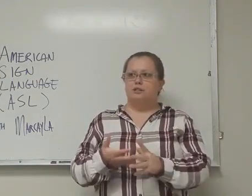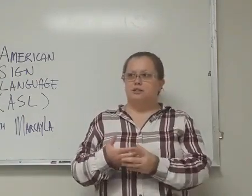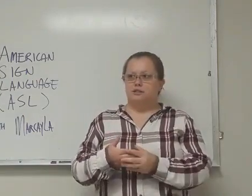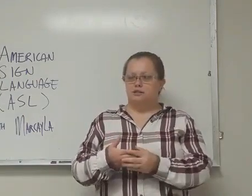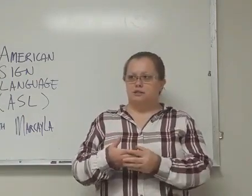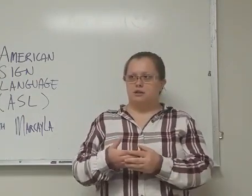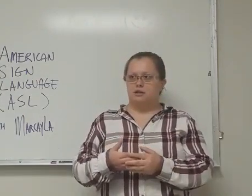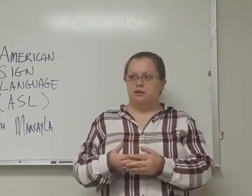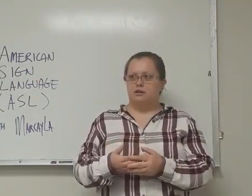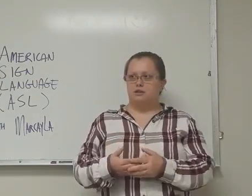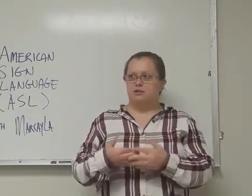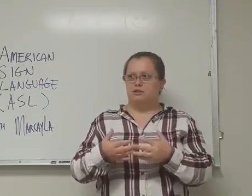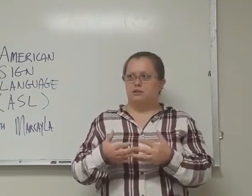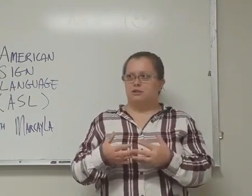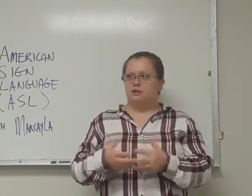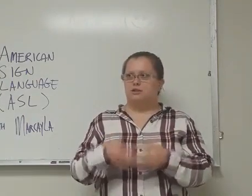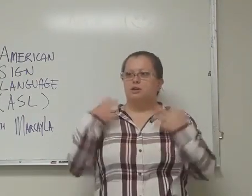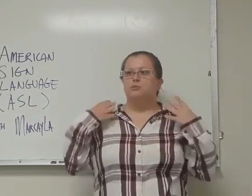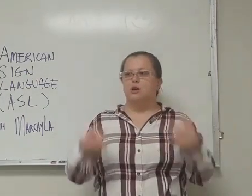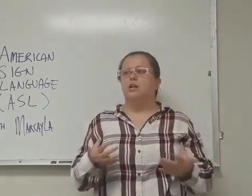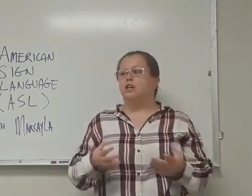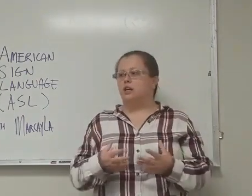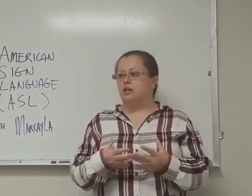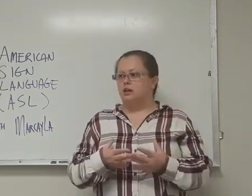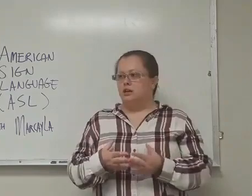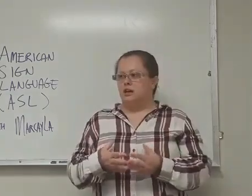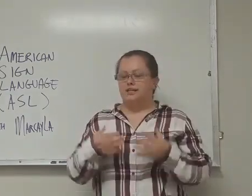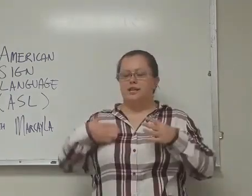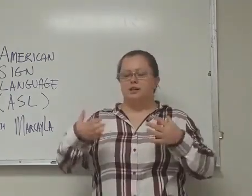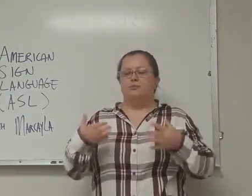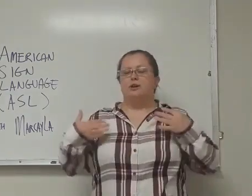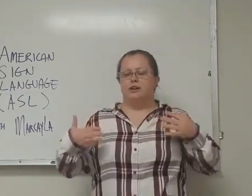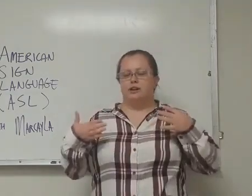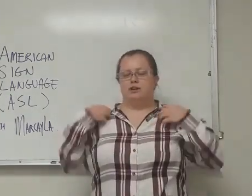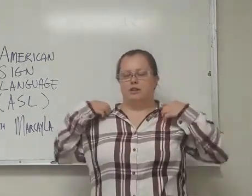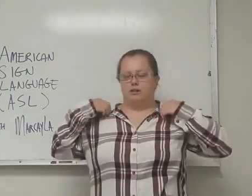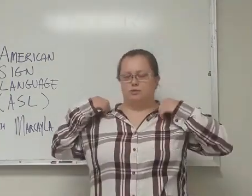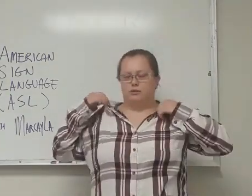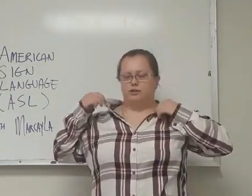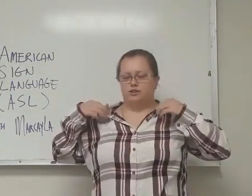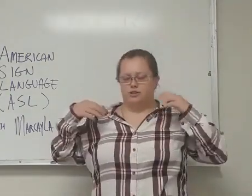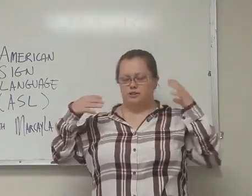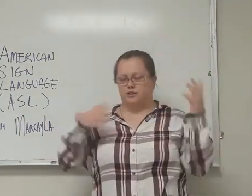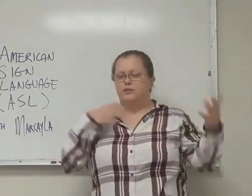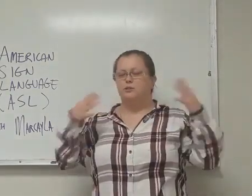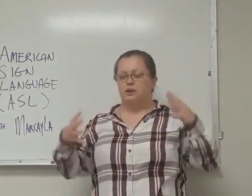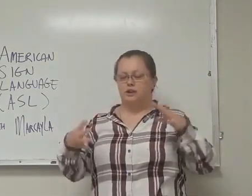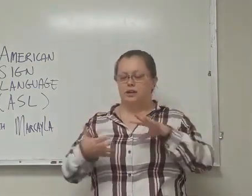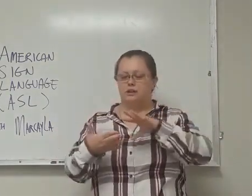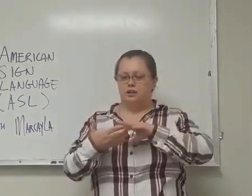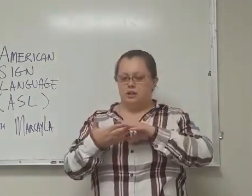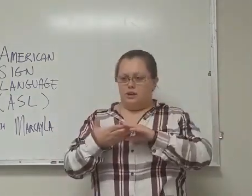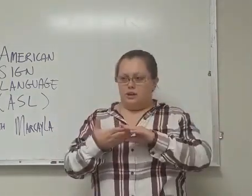because the community, I say the community, and that refers to the deaf community. Right.